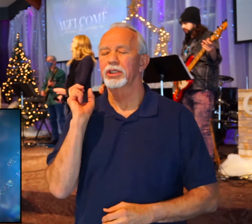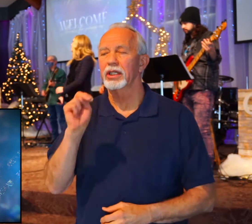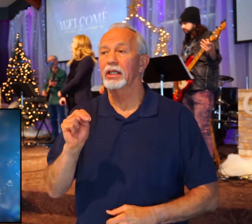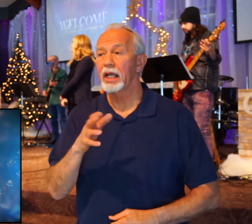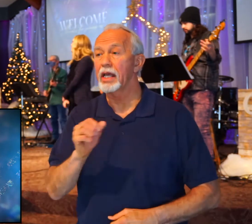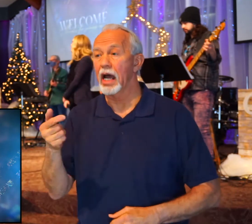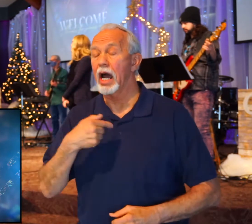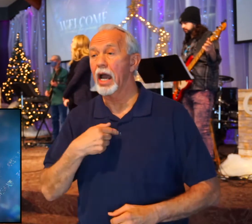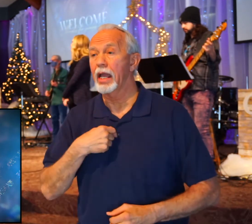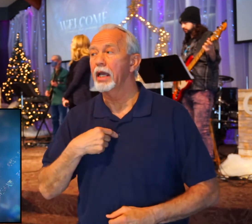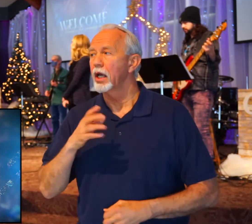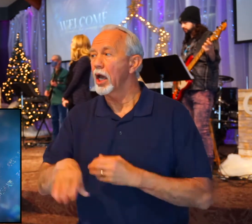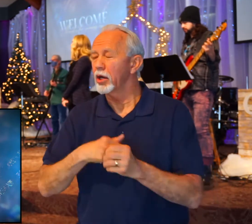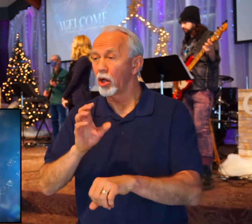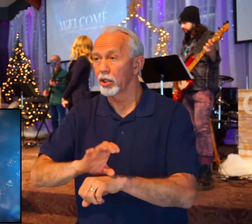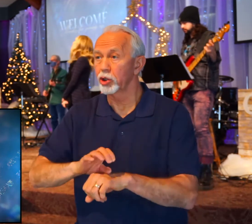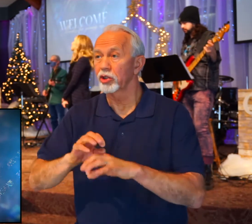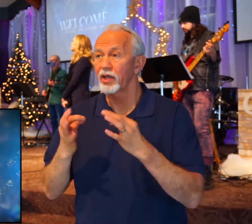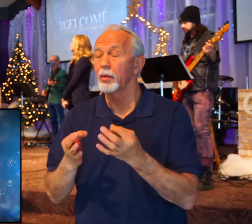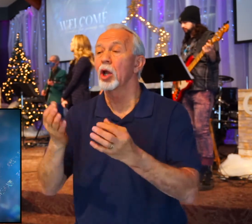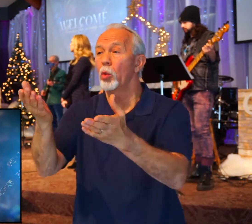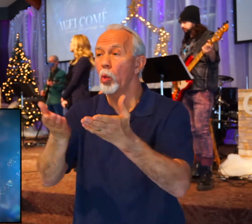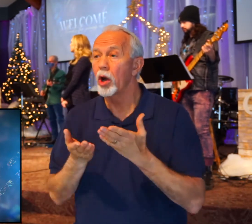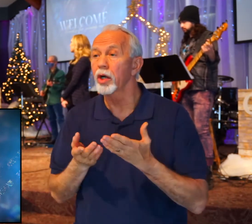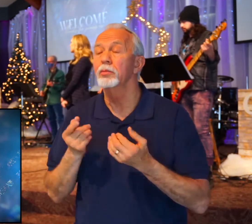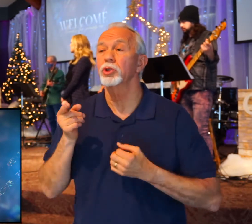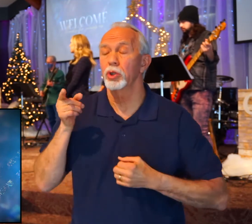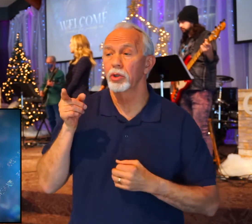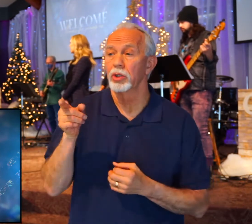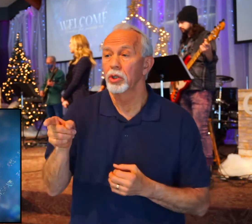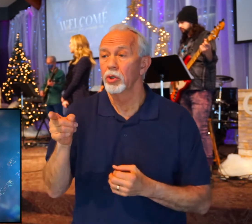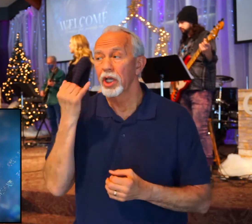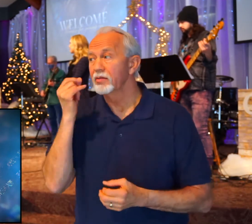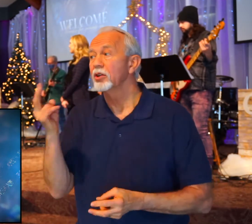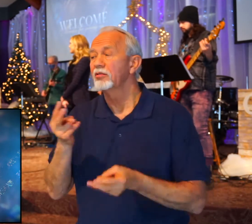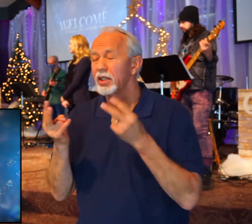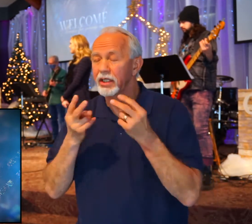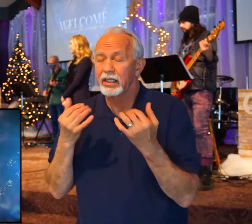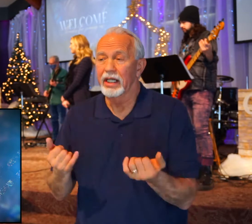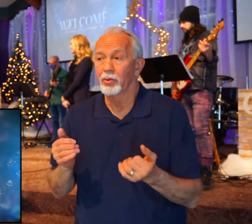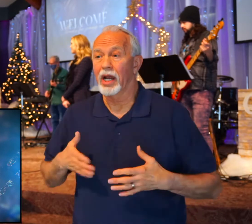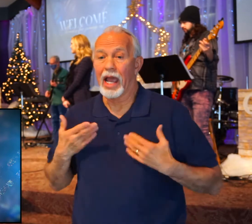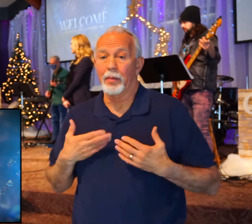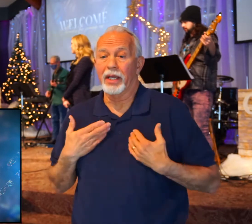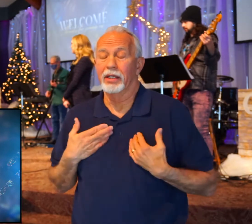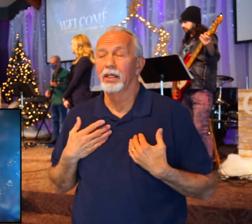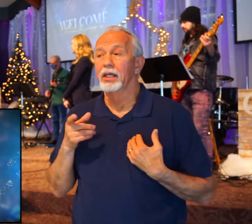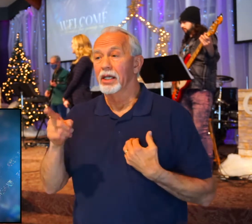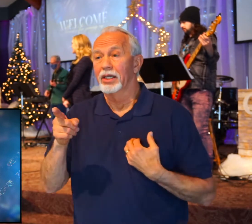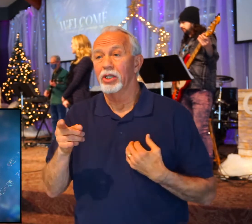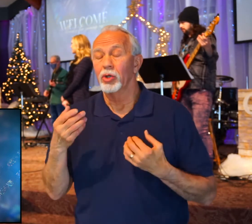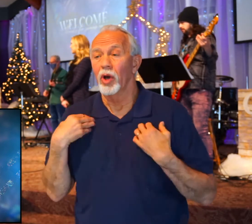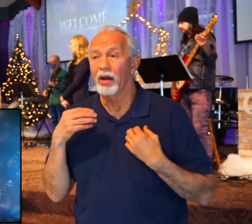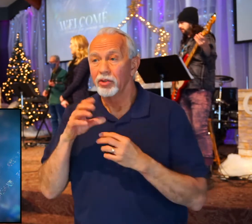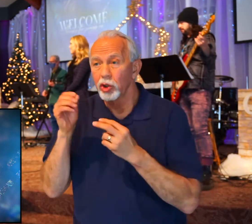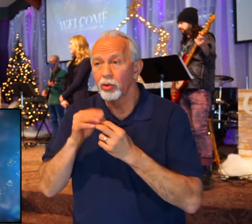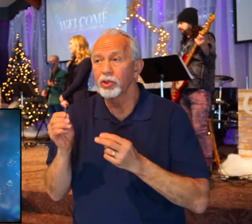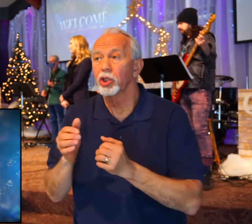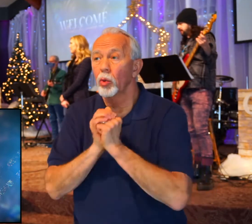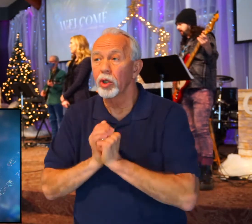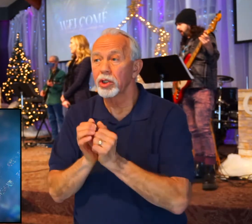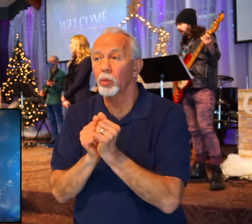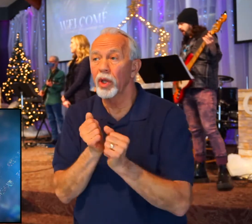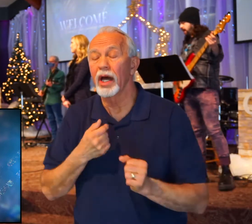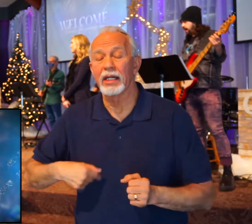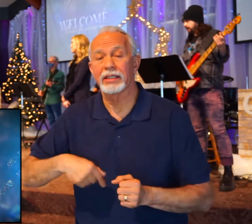And the entire church family welcomes you if you are visiting with us today. We're so happy that you have chosen to worship with